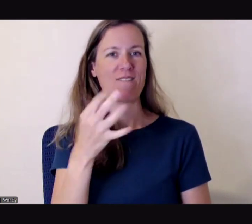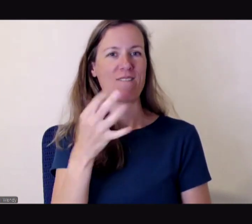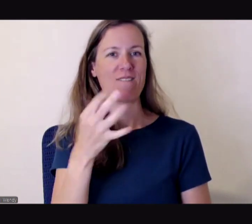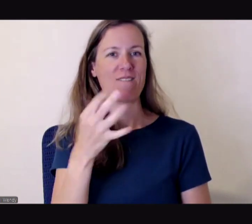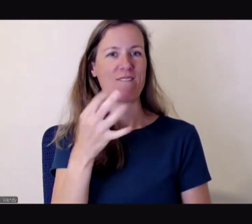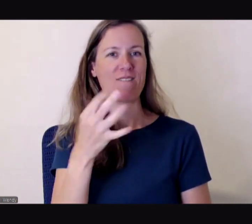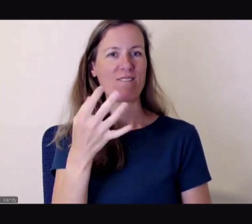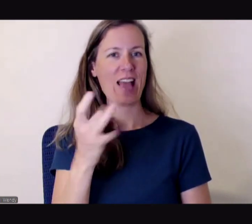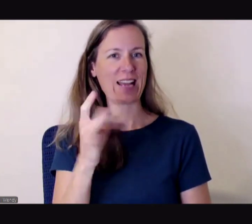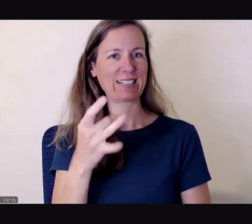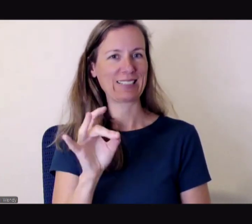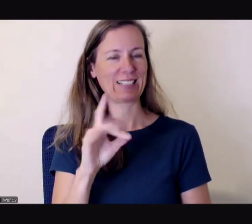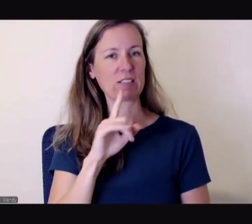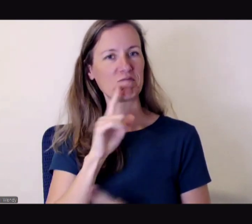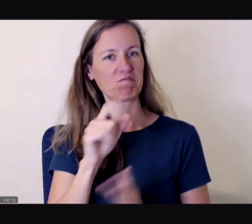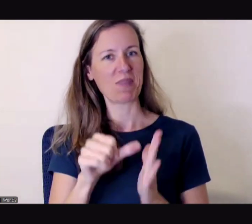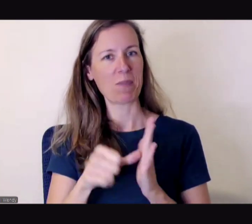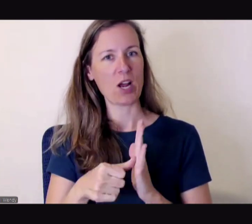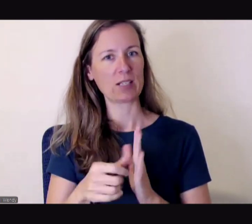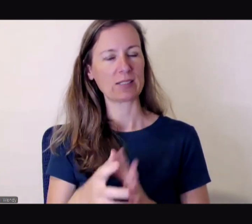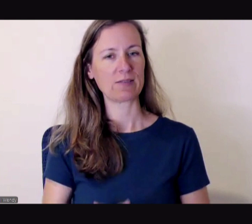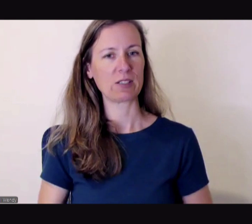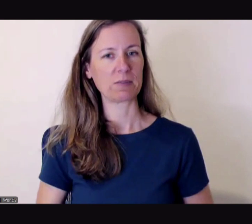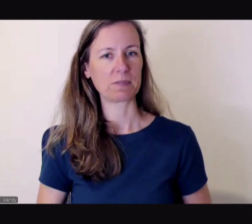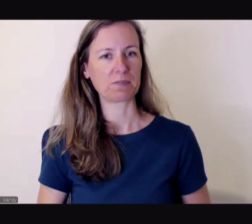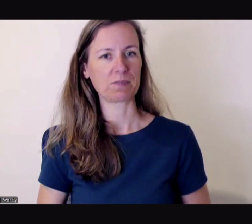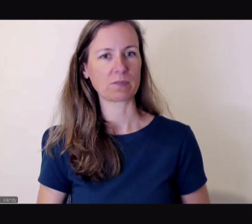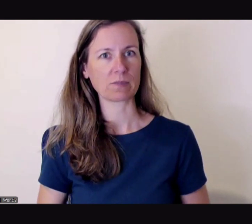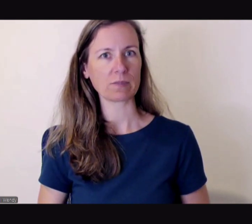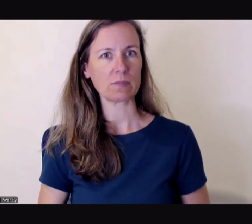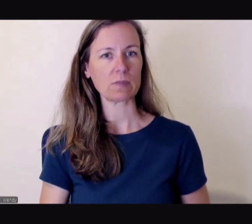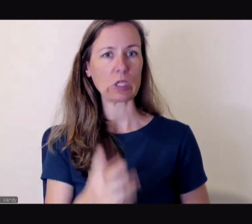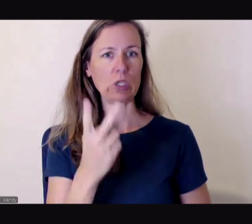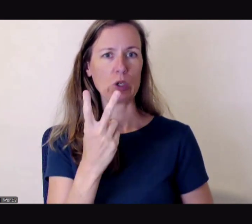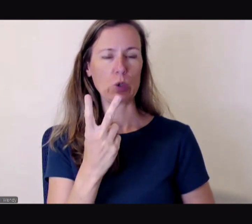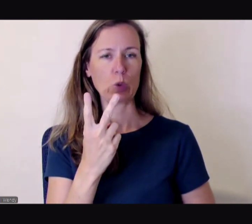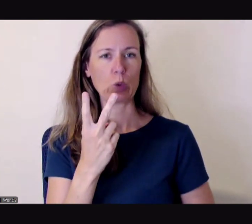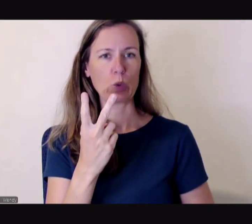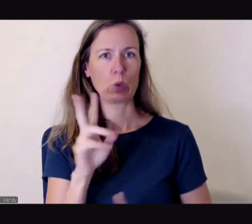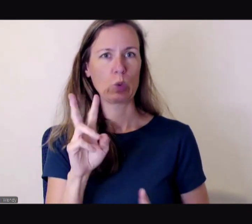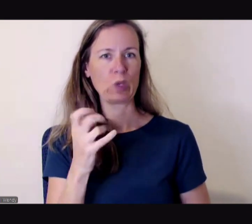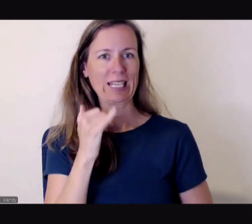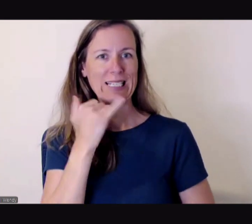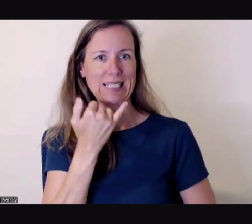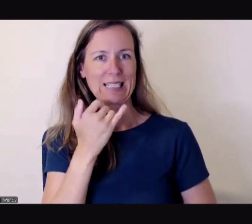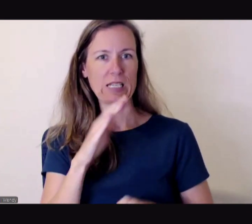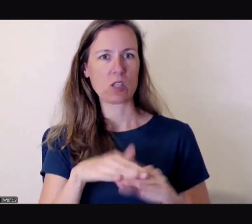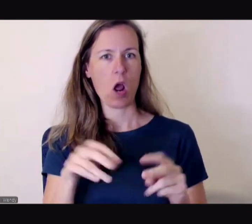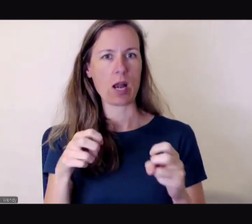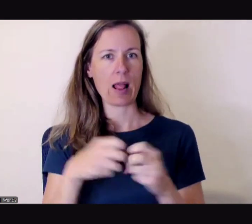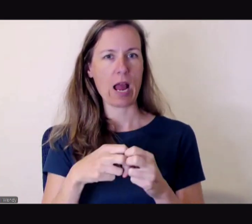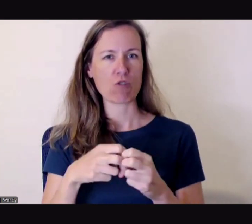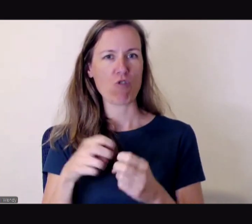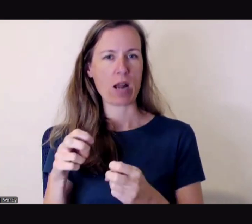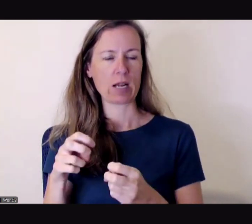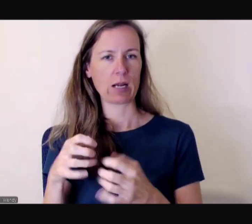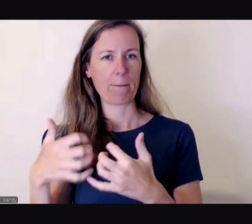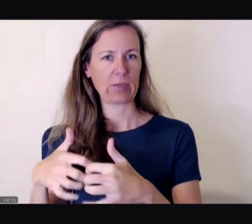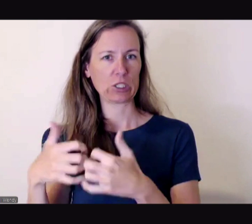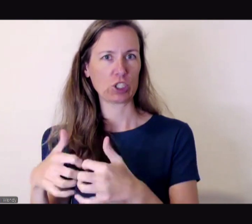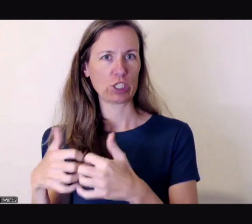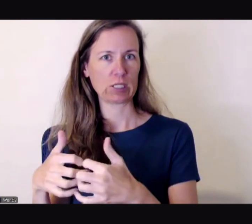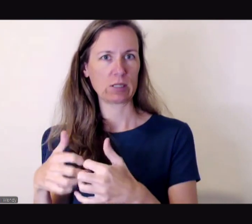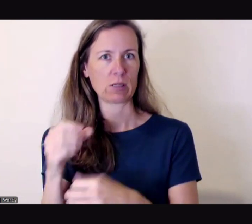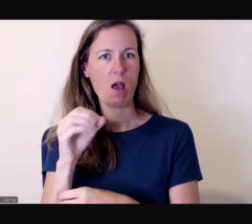Thanks. There were 2 incidents on the electronic machines of write-in votes